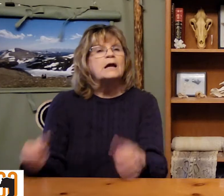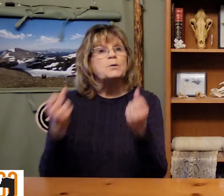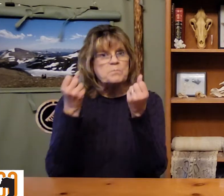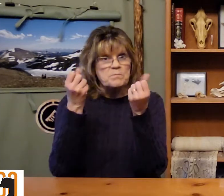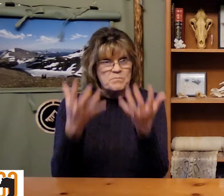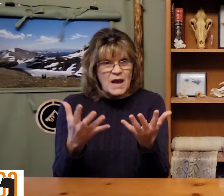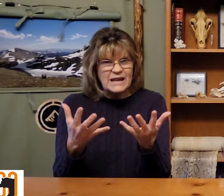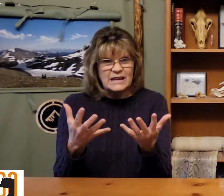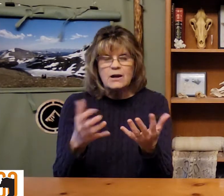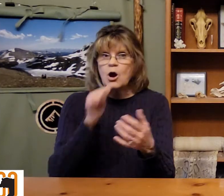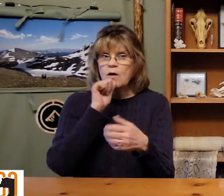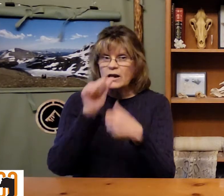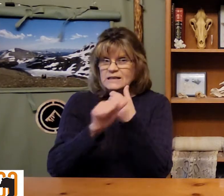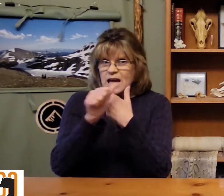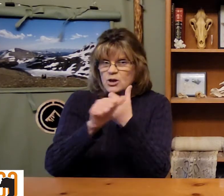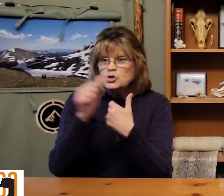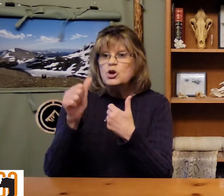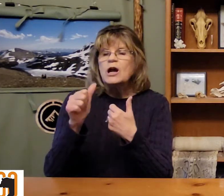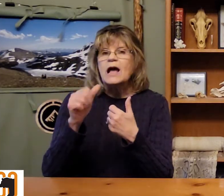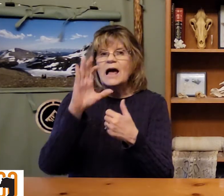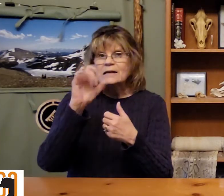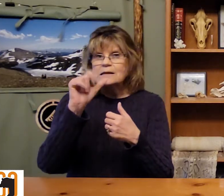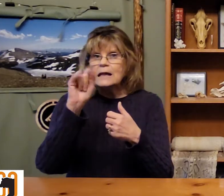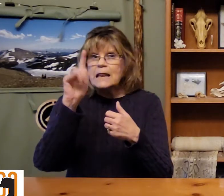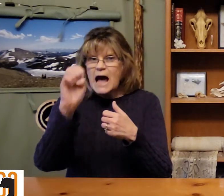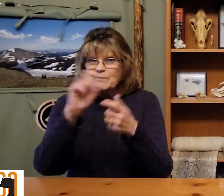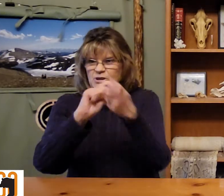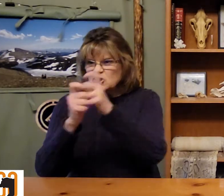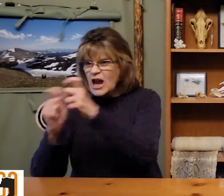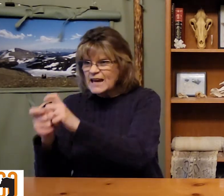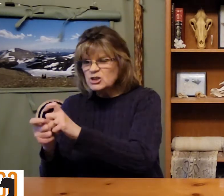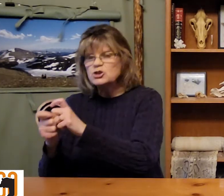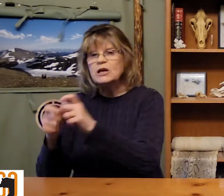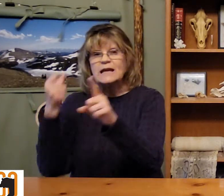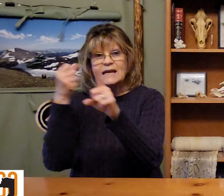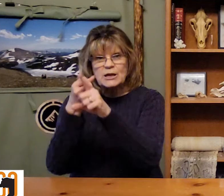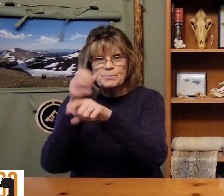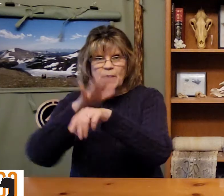And many are endangered as climate change impacts habitats around the world.